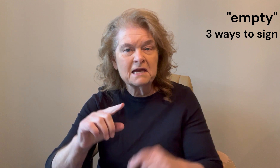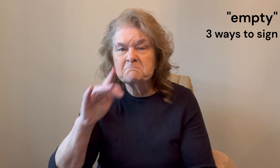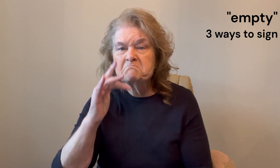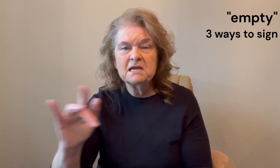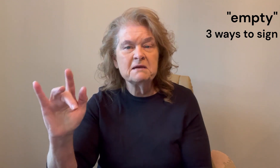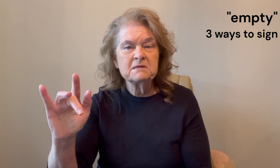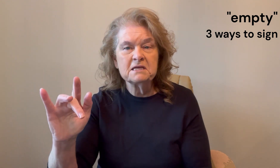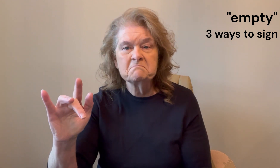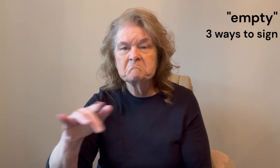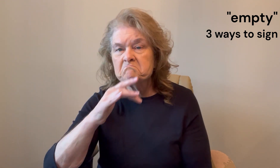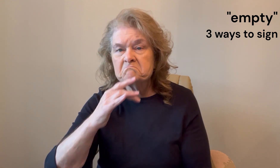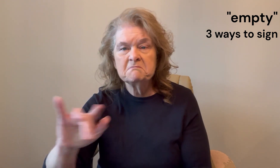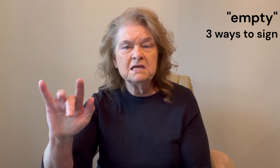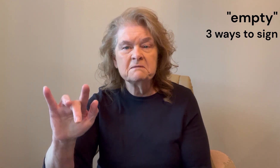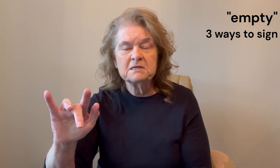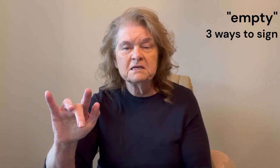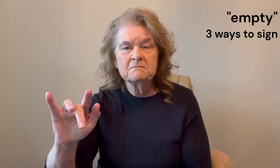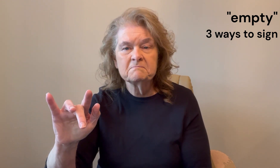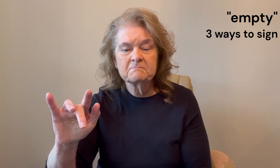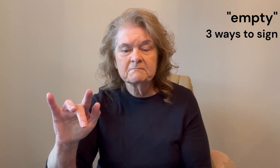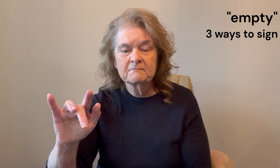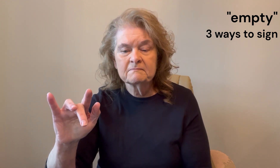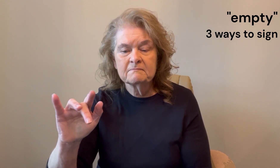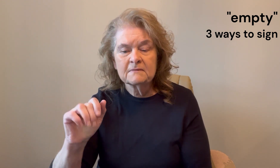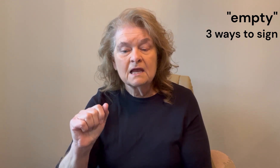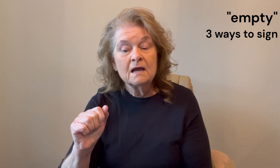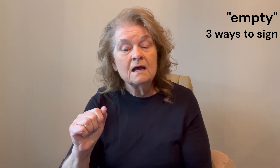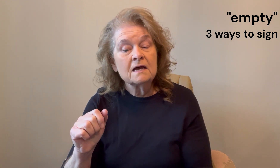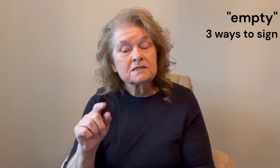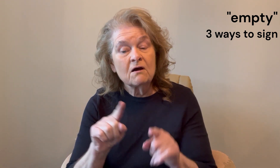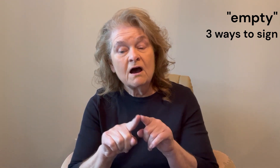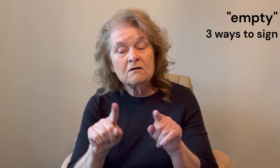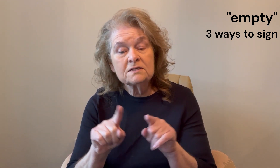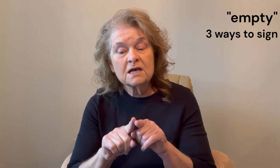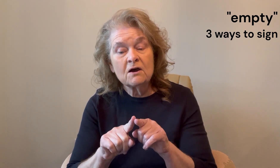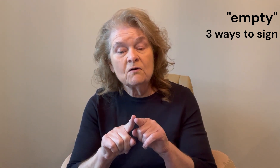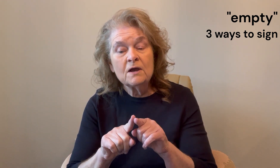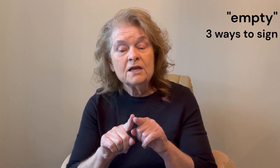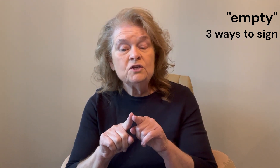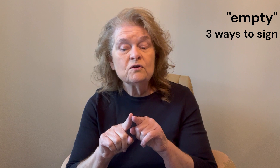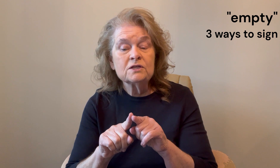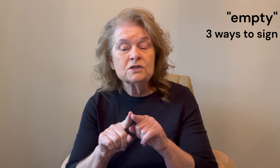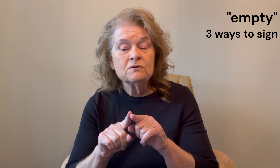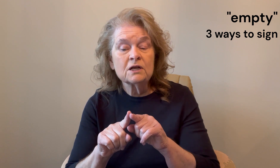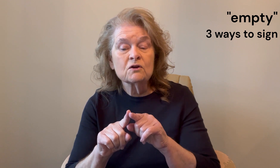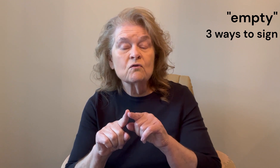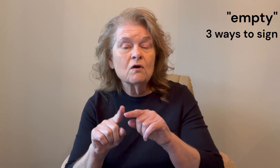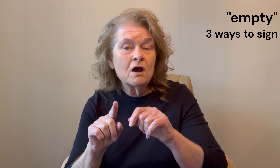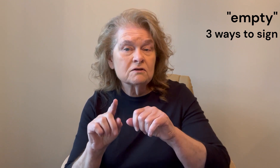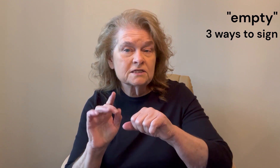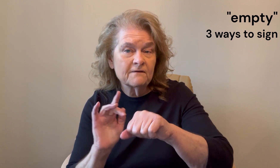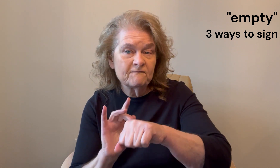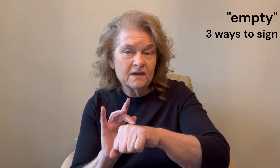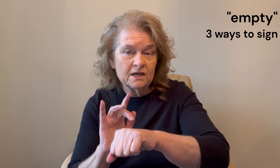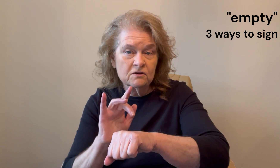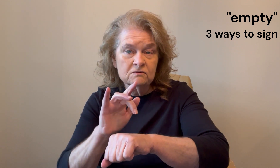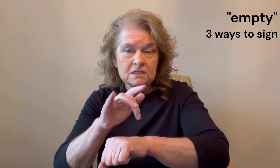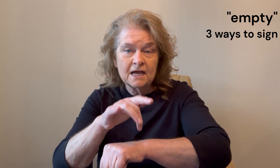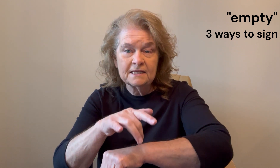sign, empty, empty. So also you could do it across the fingers like